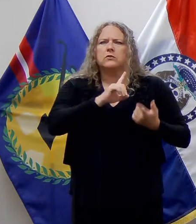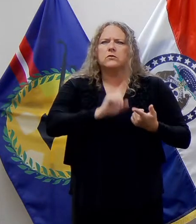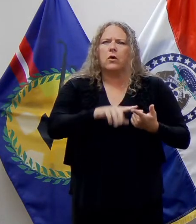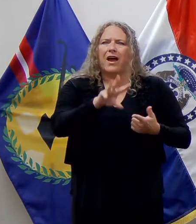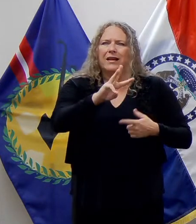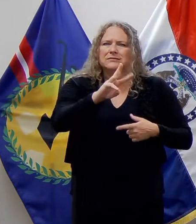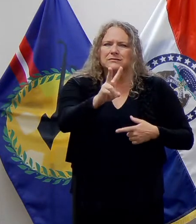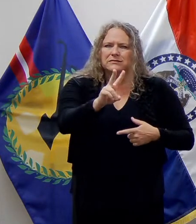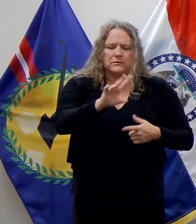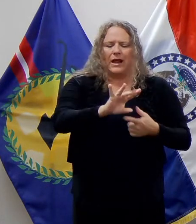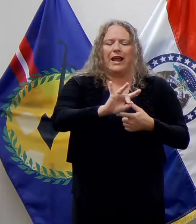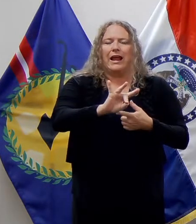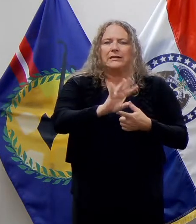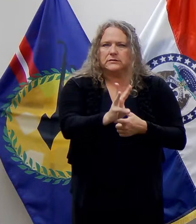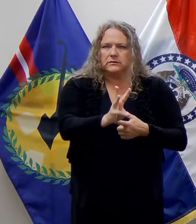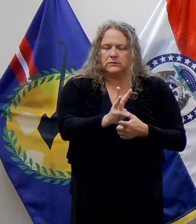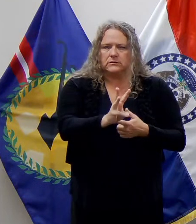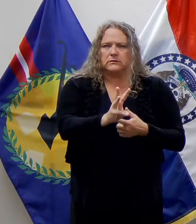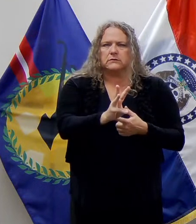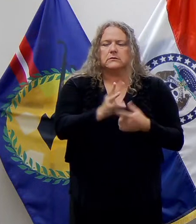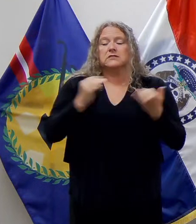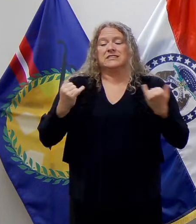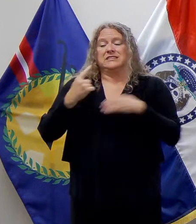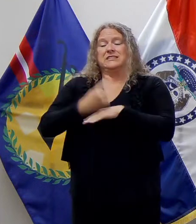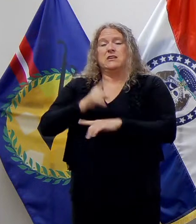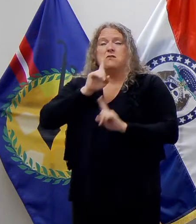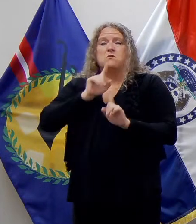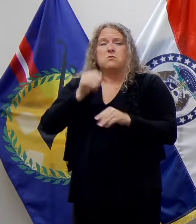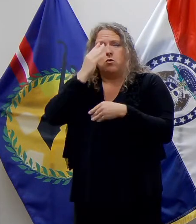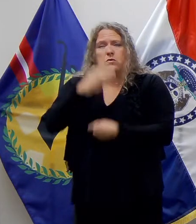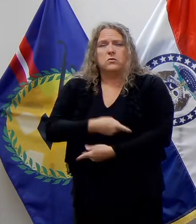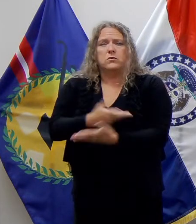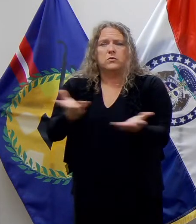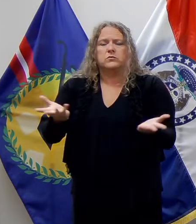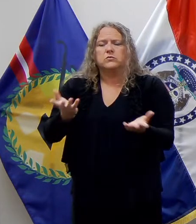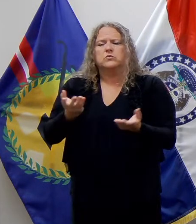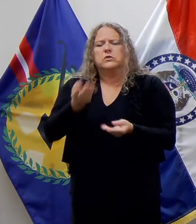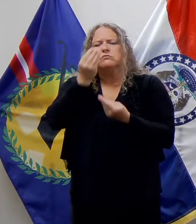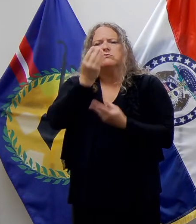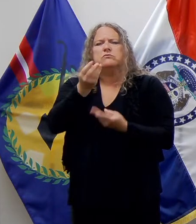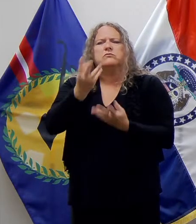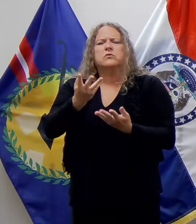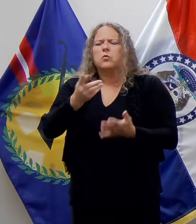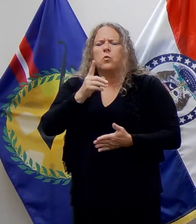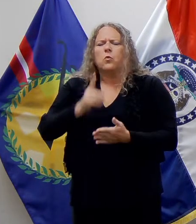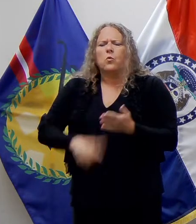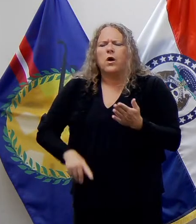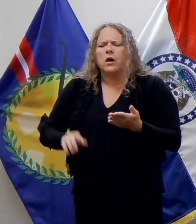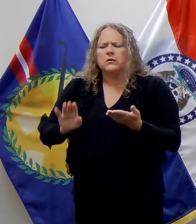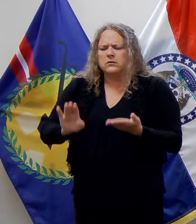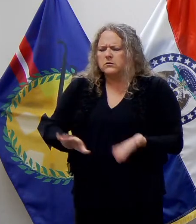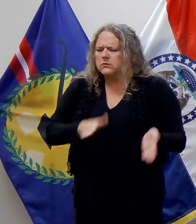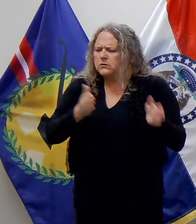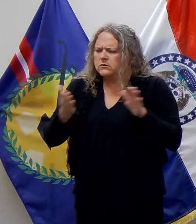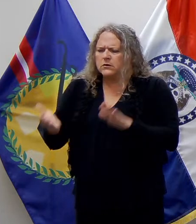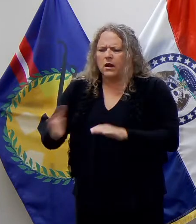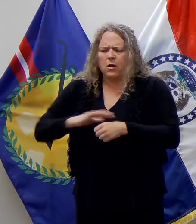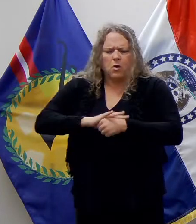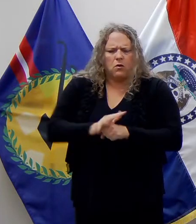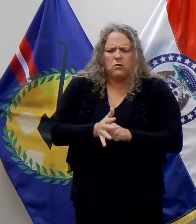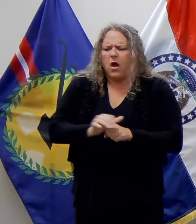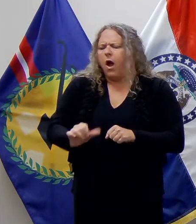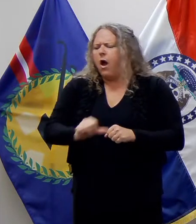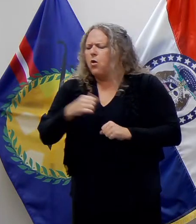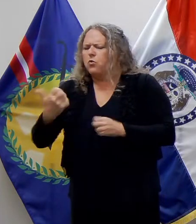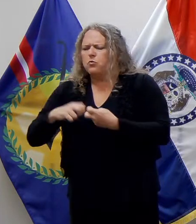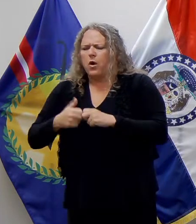The report that will be released today also highlights the health conditions of those who died from COVID-19. While many had chronic health conditions,